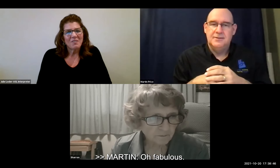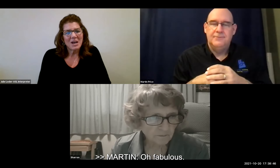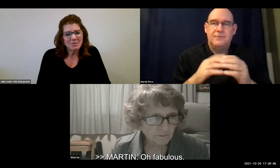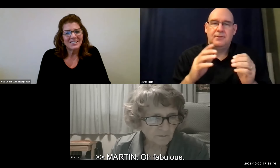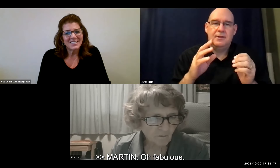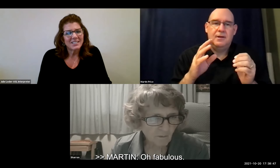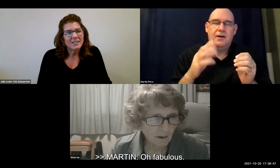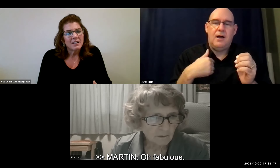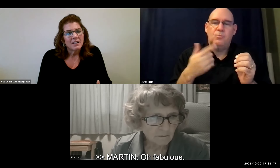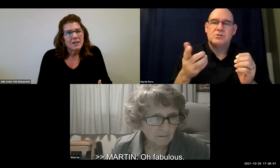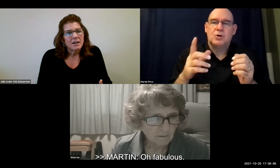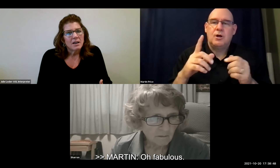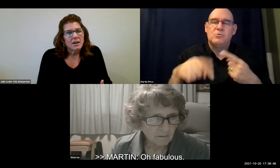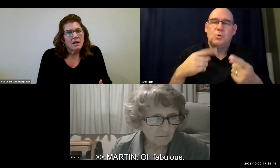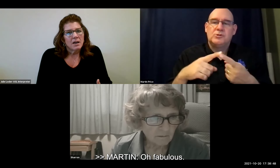Oh, fabulous.